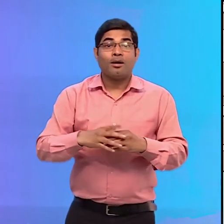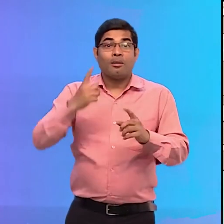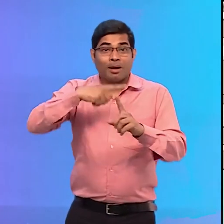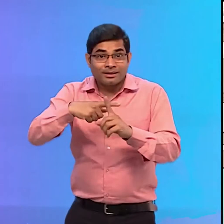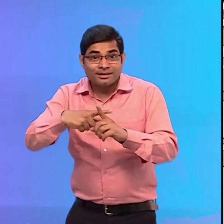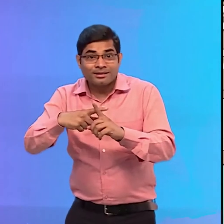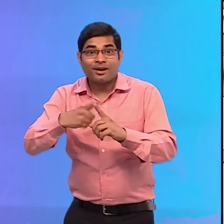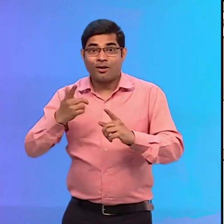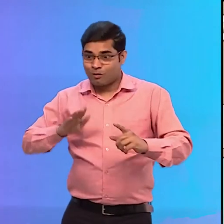Ramps